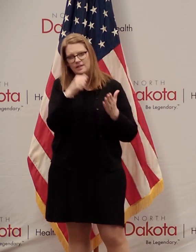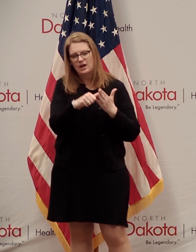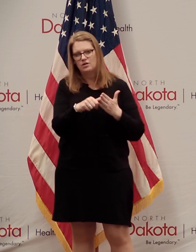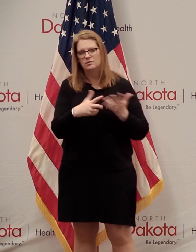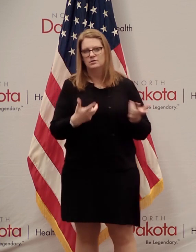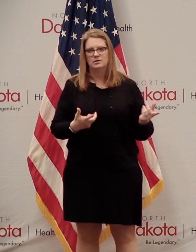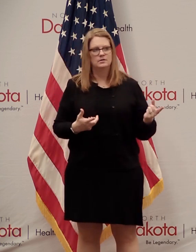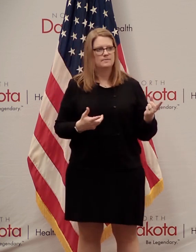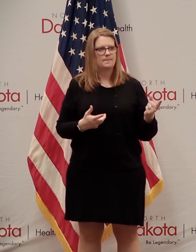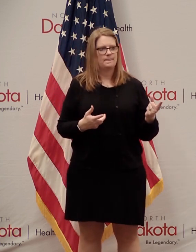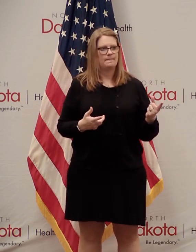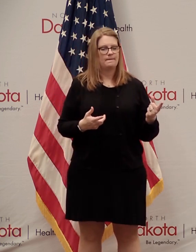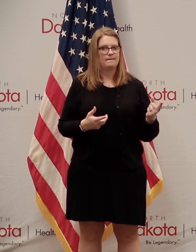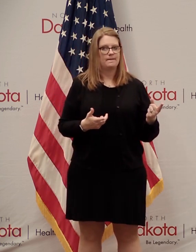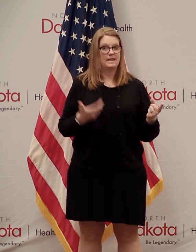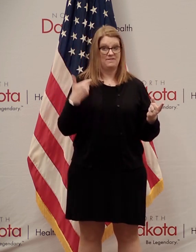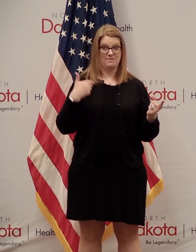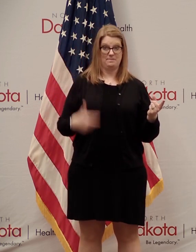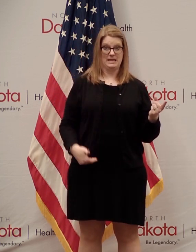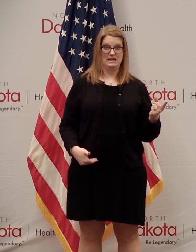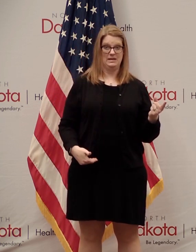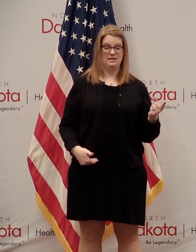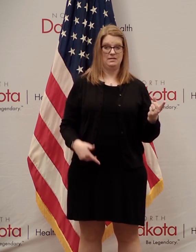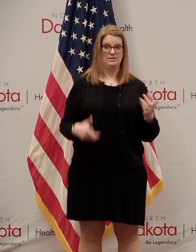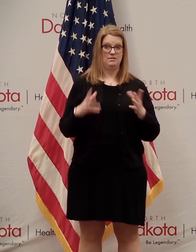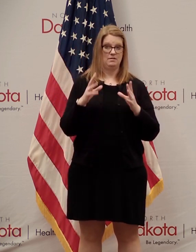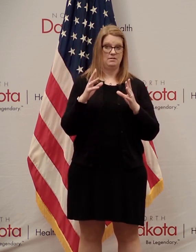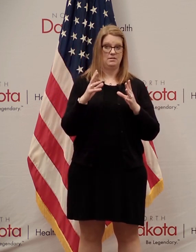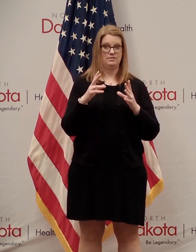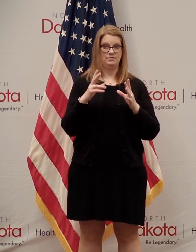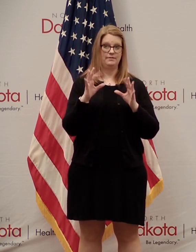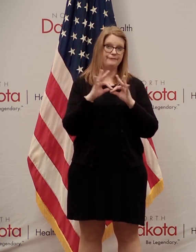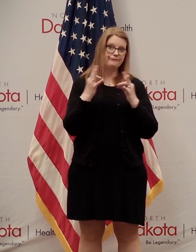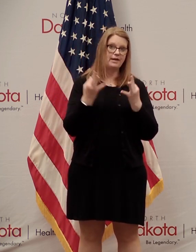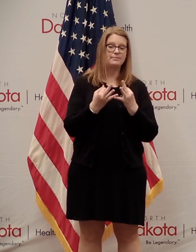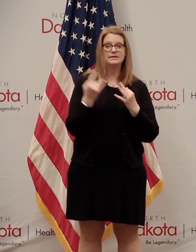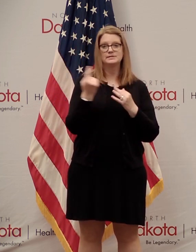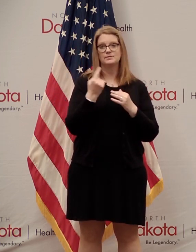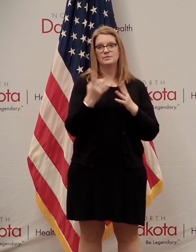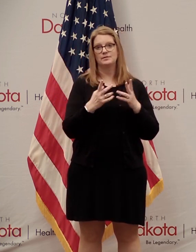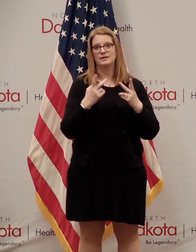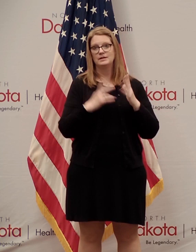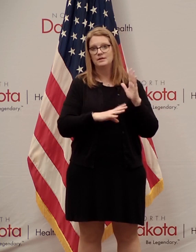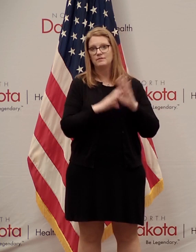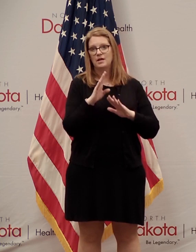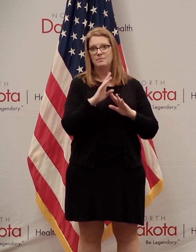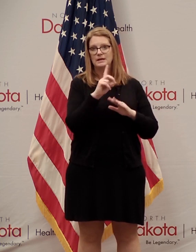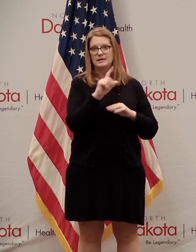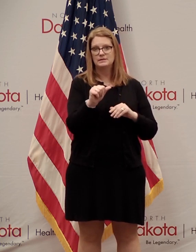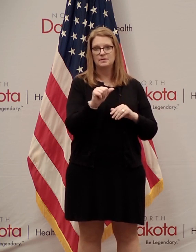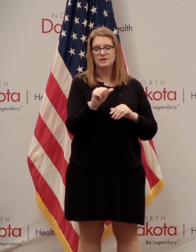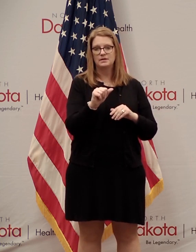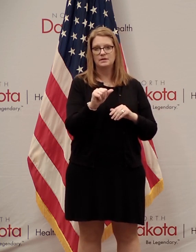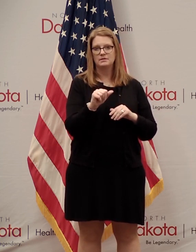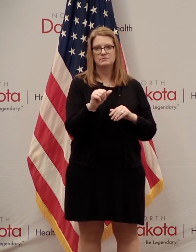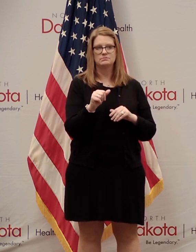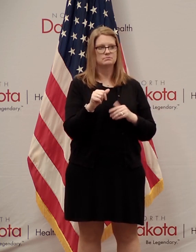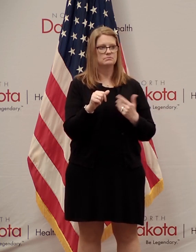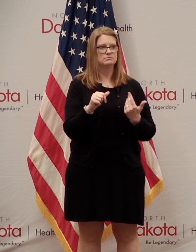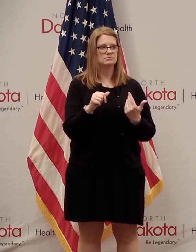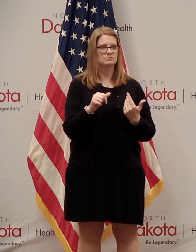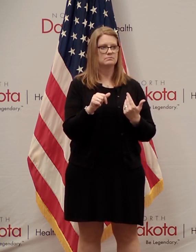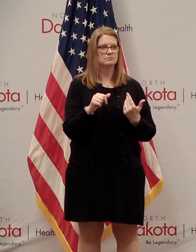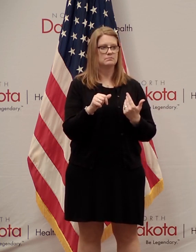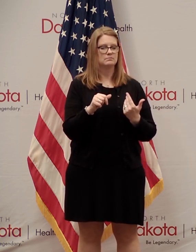from if I'm a family or someone with a developmental disability or physical disability, I wouldn't have a lot. I would